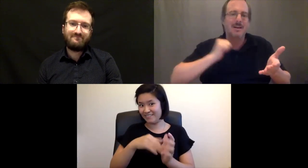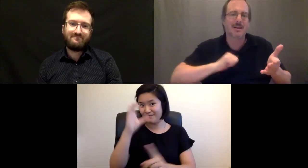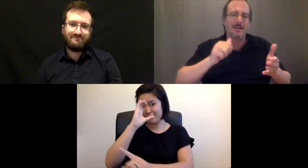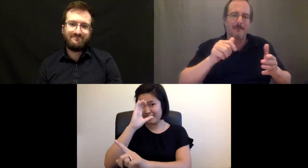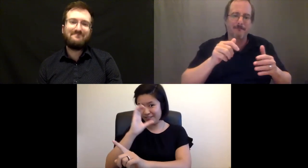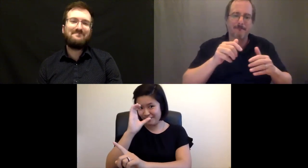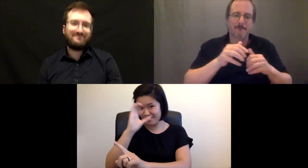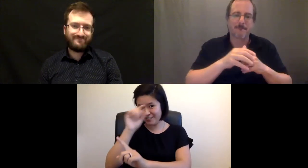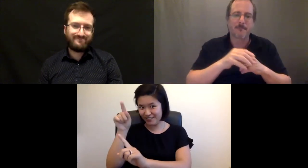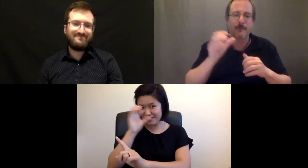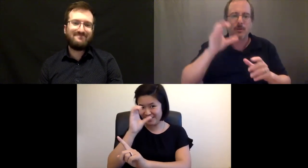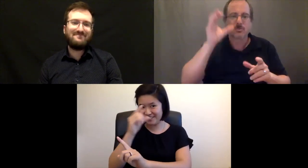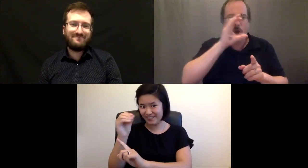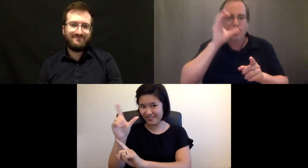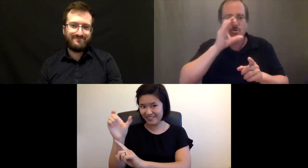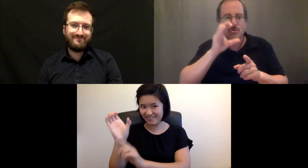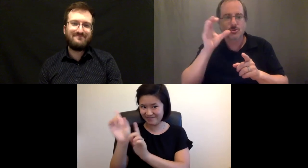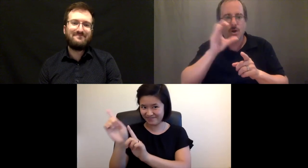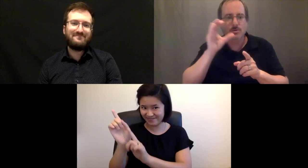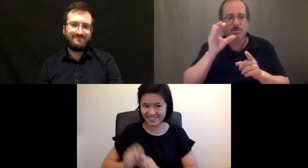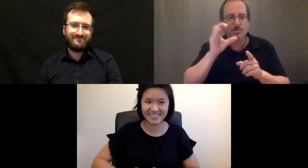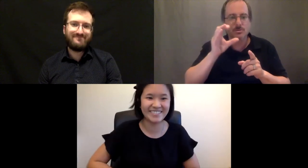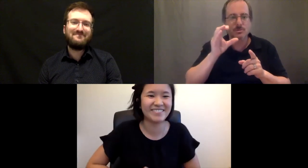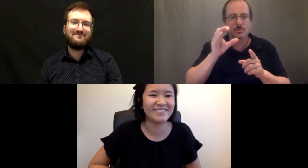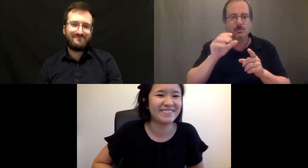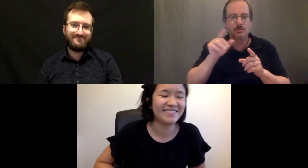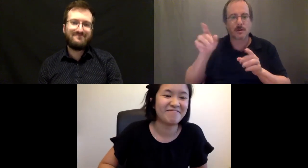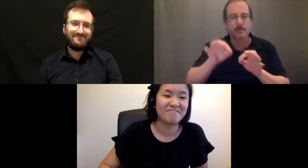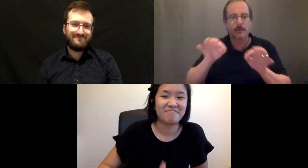place. And again, Google is your best friend, like I said.